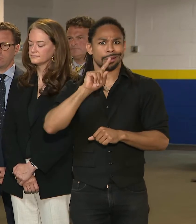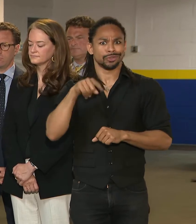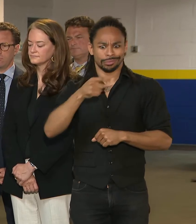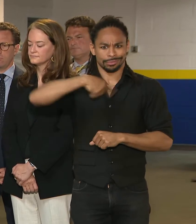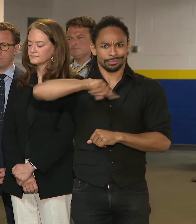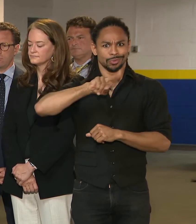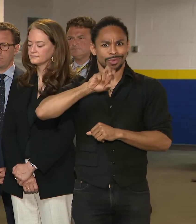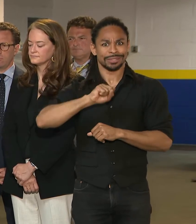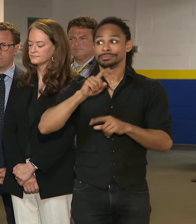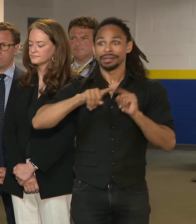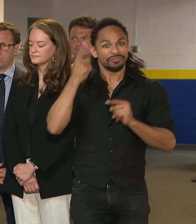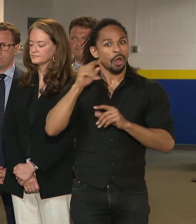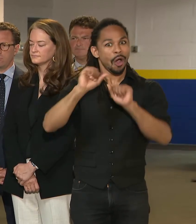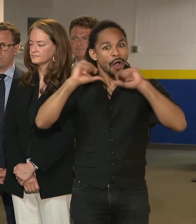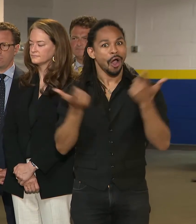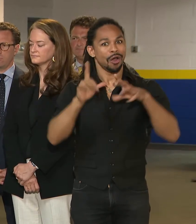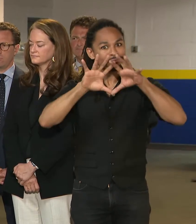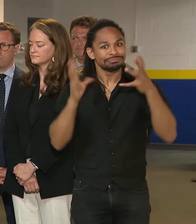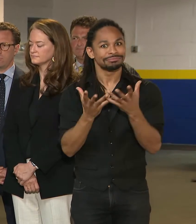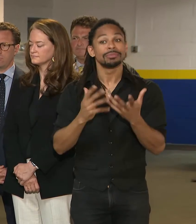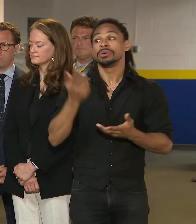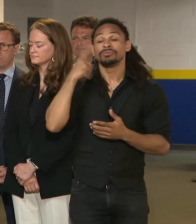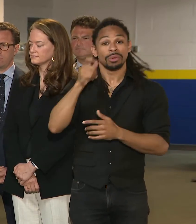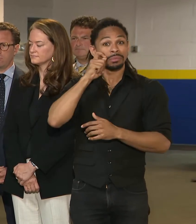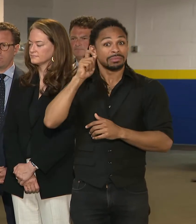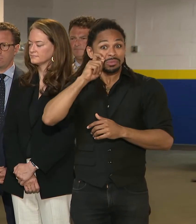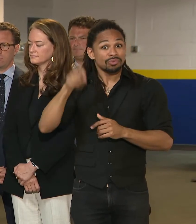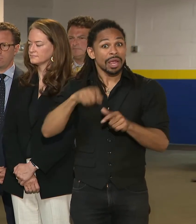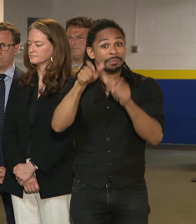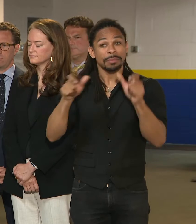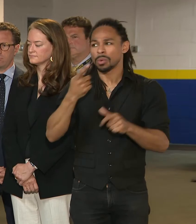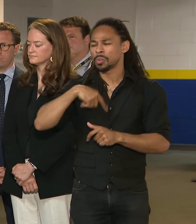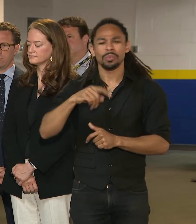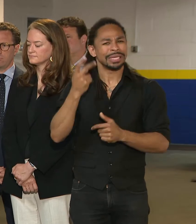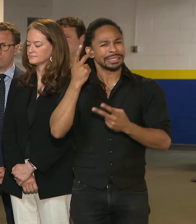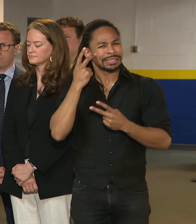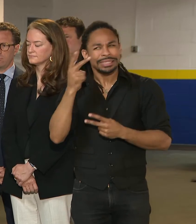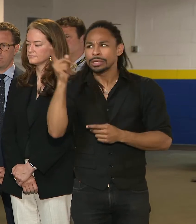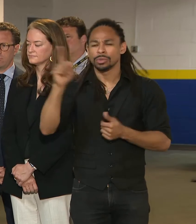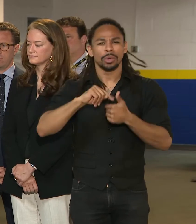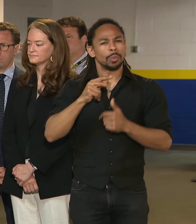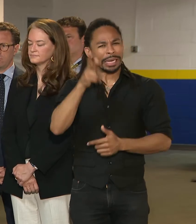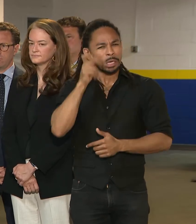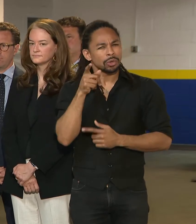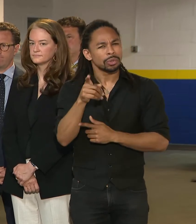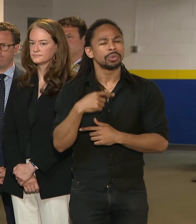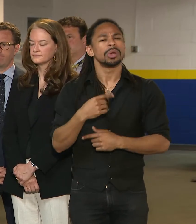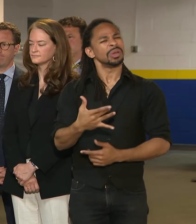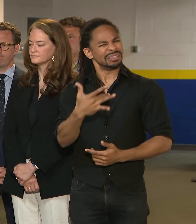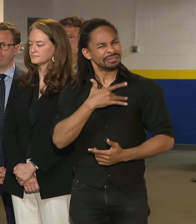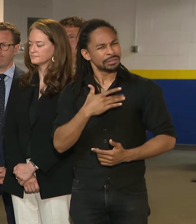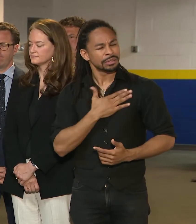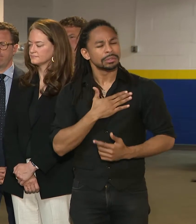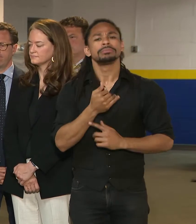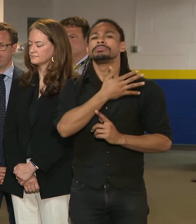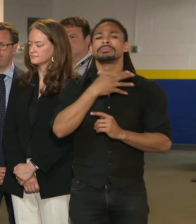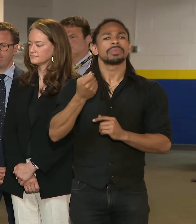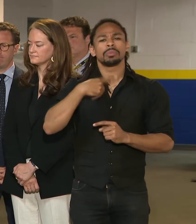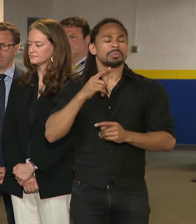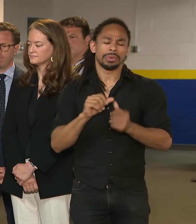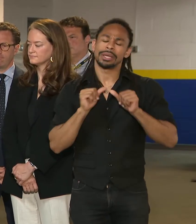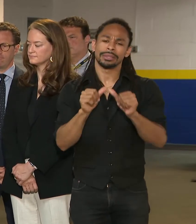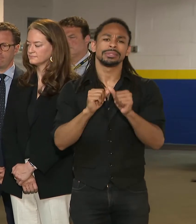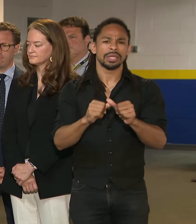To the people of the Ukraine, please know that we hear you, we see you, and will continue to lend support through our humanitarian